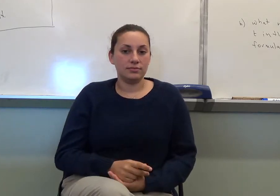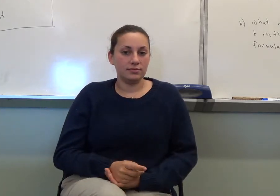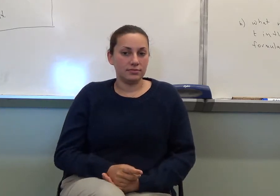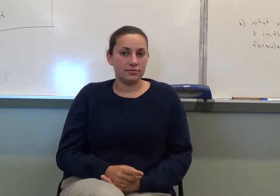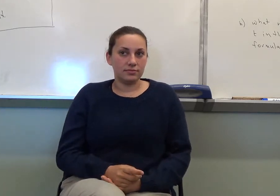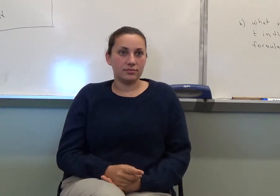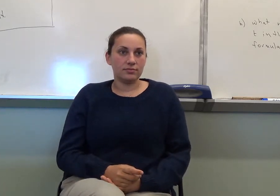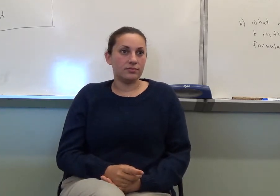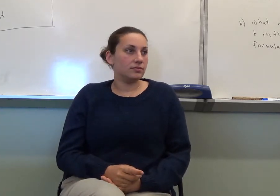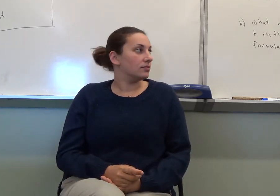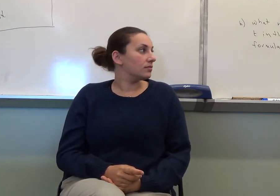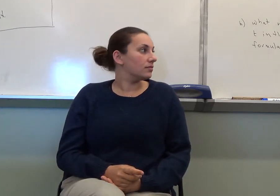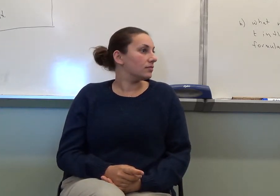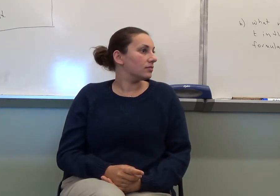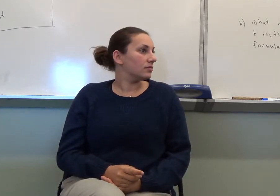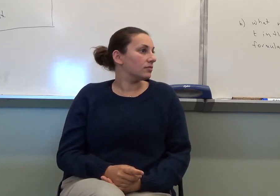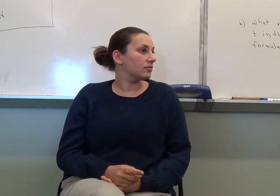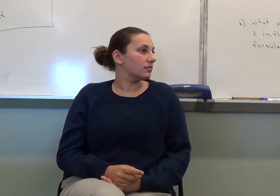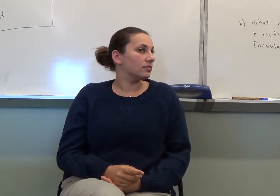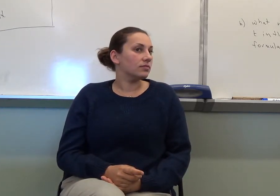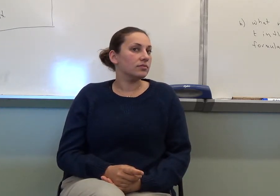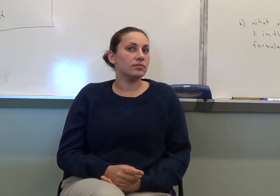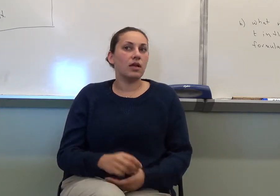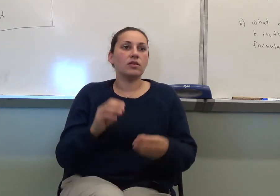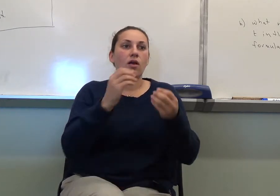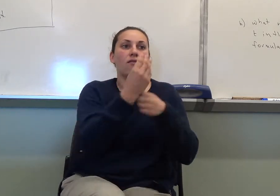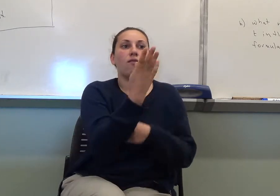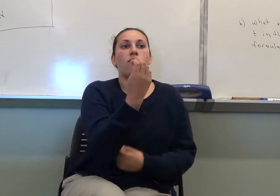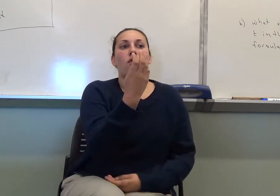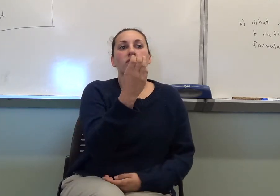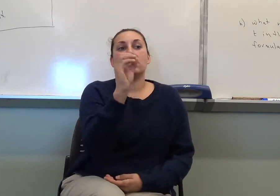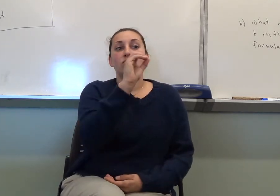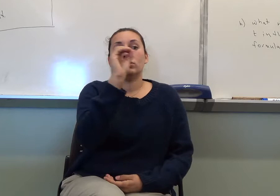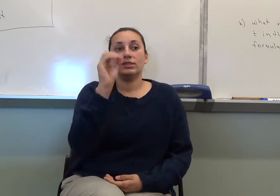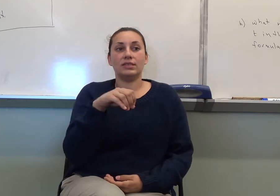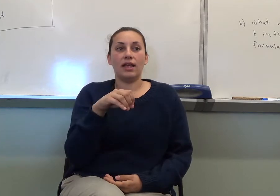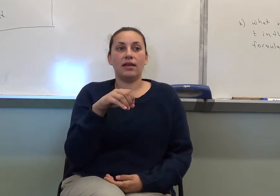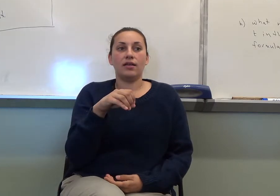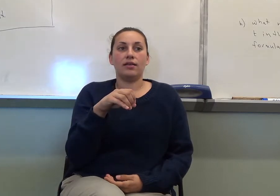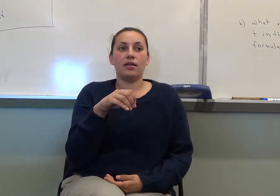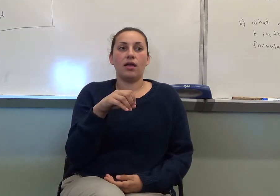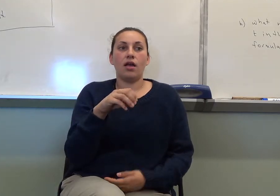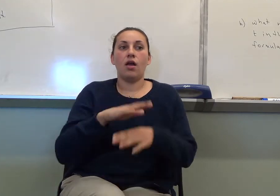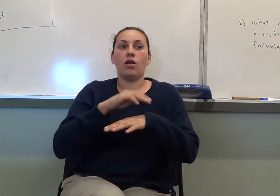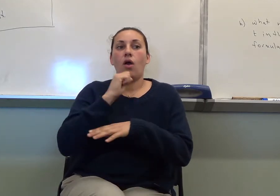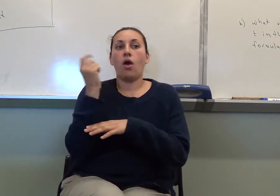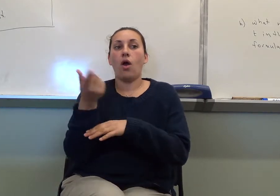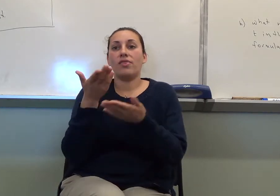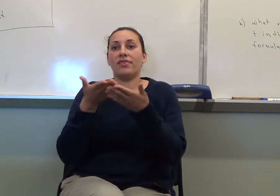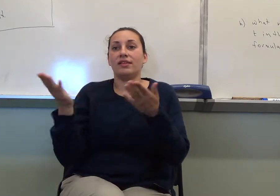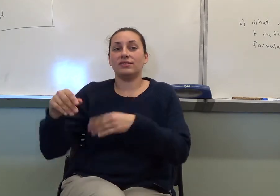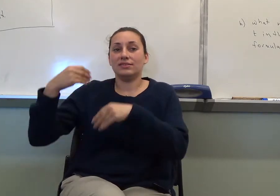Katie earns a commission, Yes. 14% on all merchandise that she sells over $200. So,